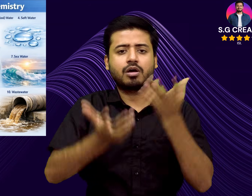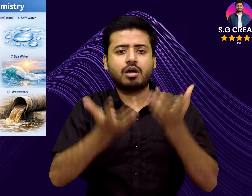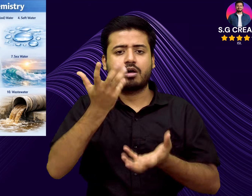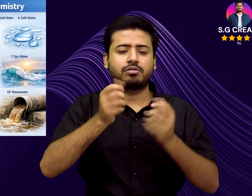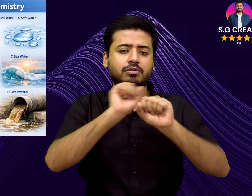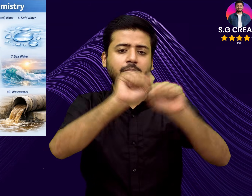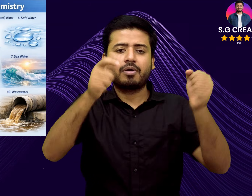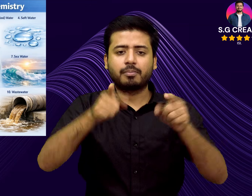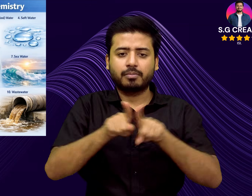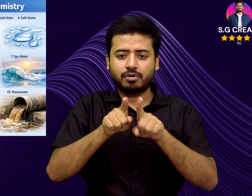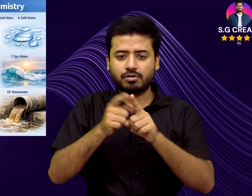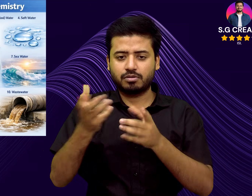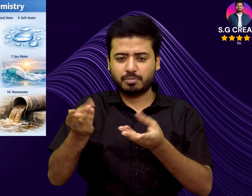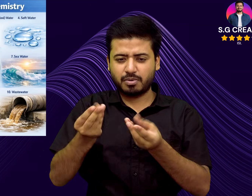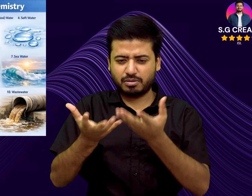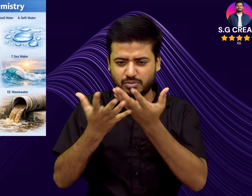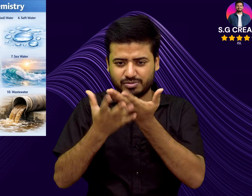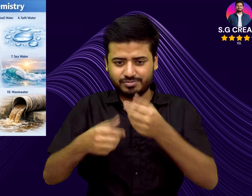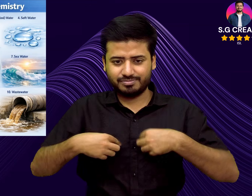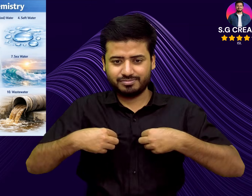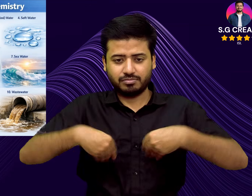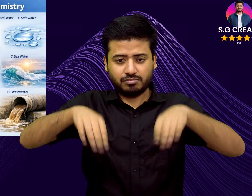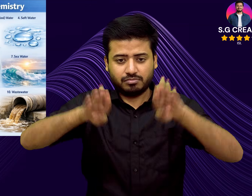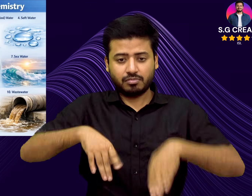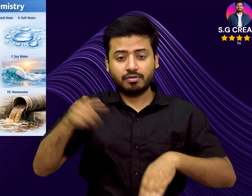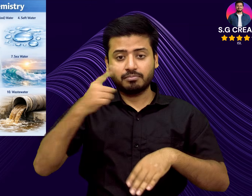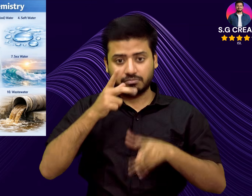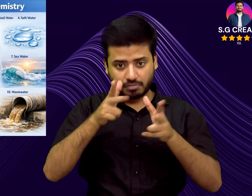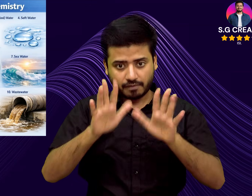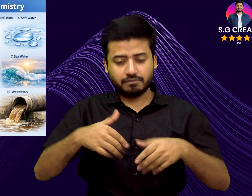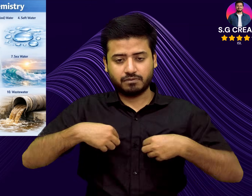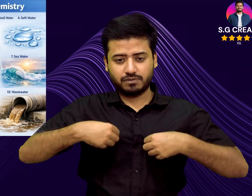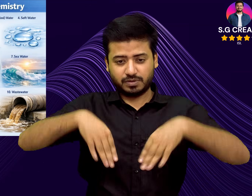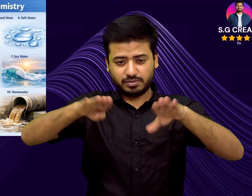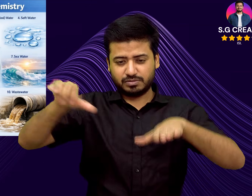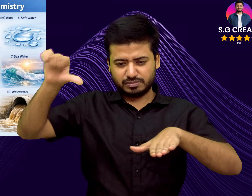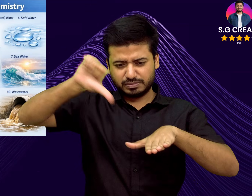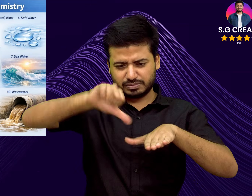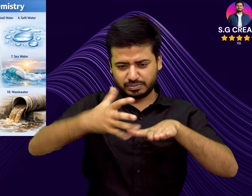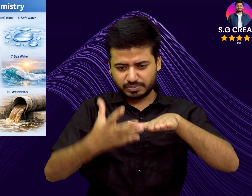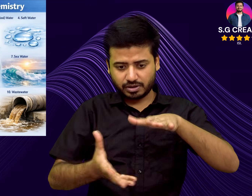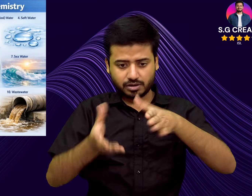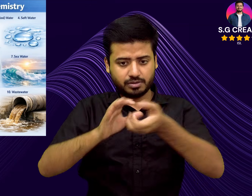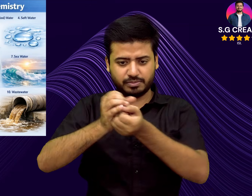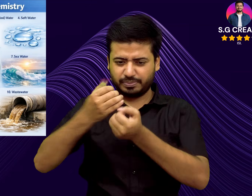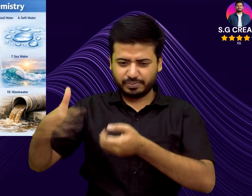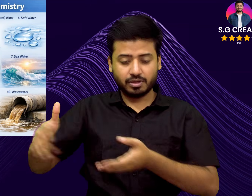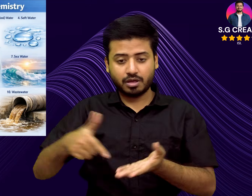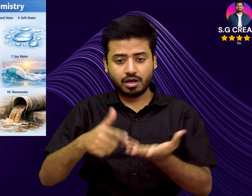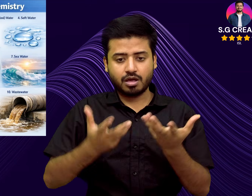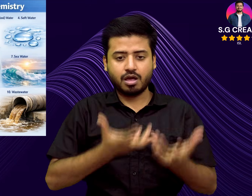this gravity filter is excellent at removing sediment, turbidity, bad tastes, and some heavy metals, a